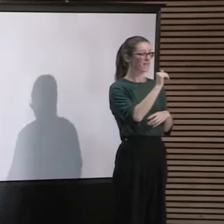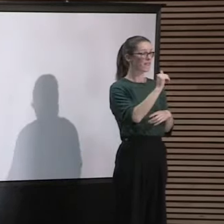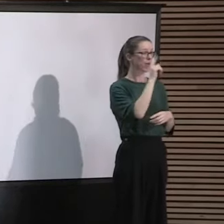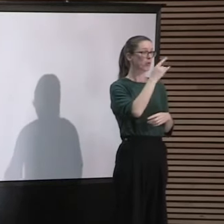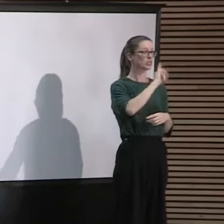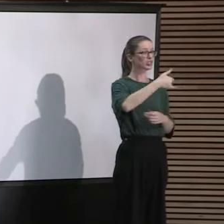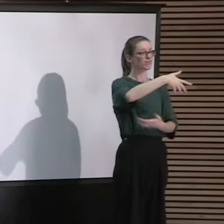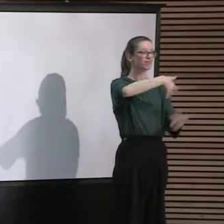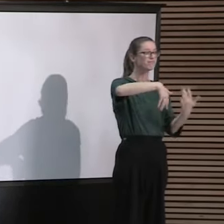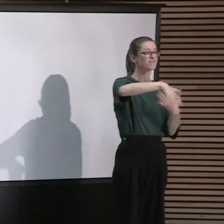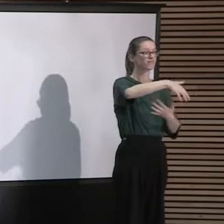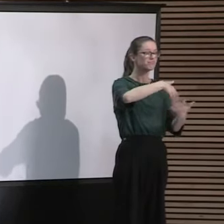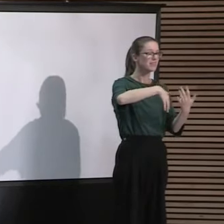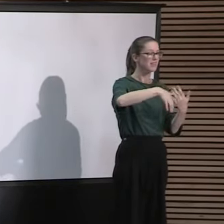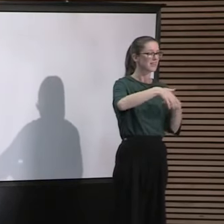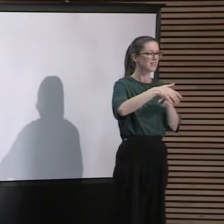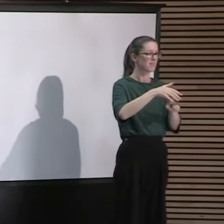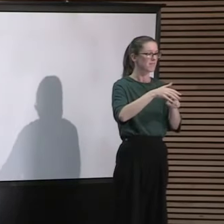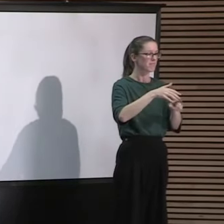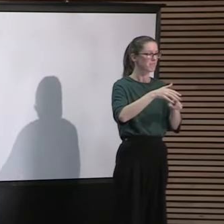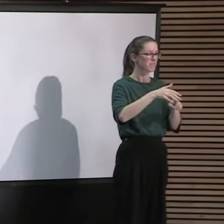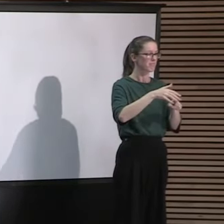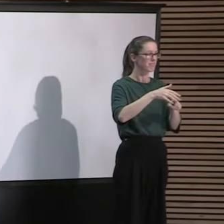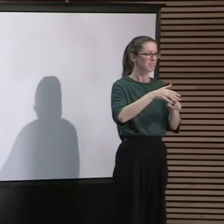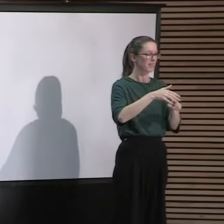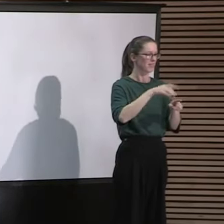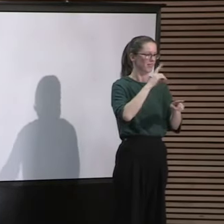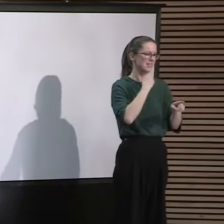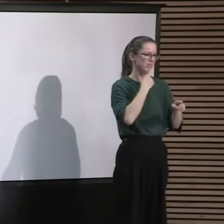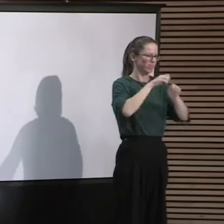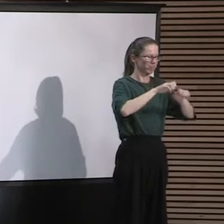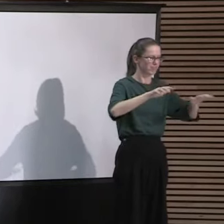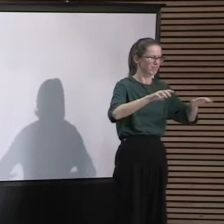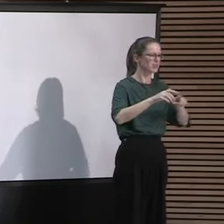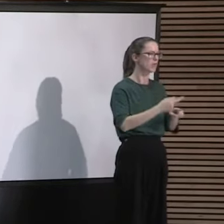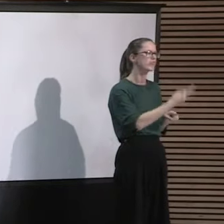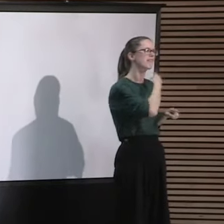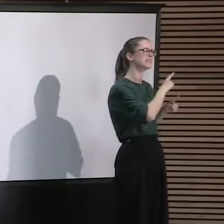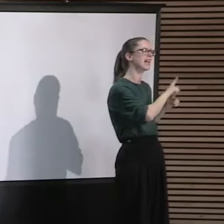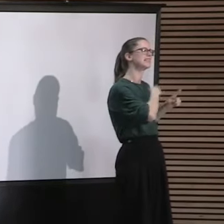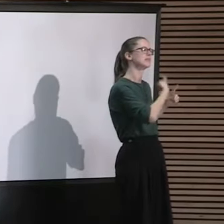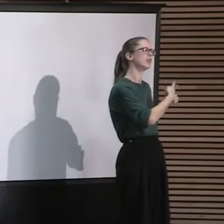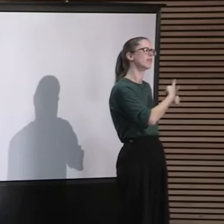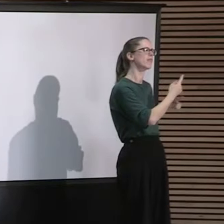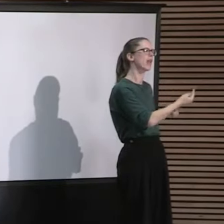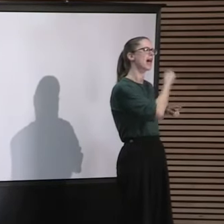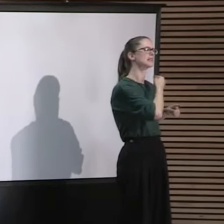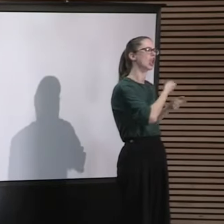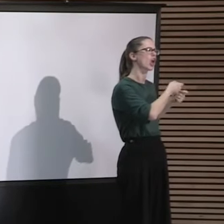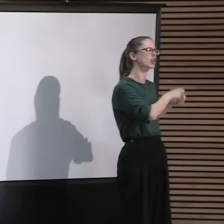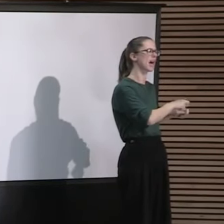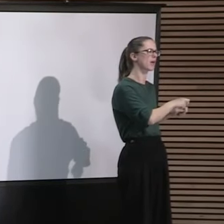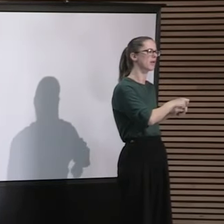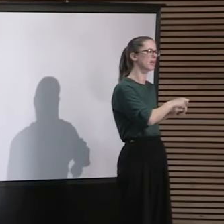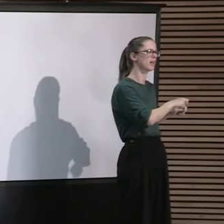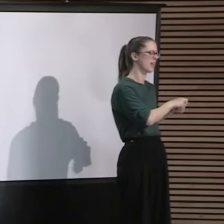time, during the previous lockdown, it doesn't necessarily mean you should have free movement during this one, because that previous exemption you had assumed that the place you were